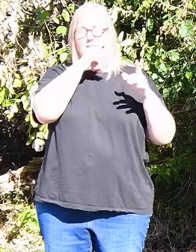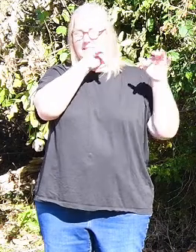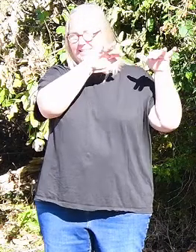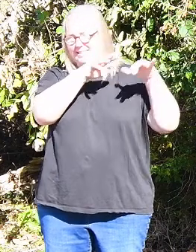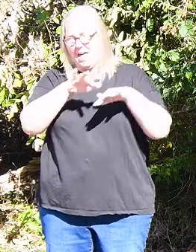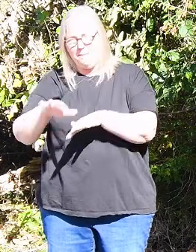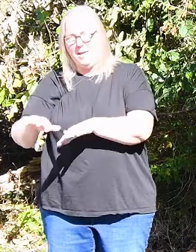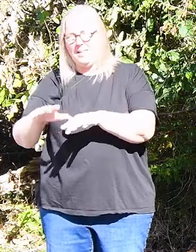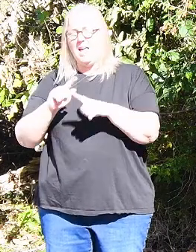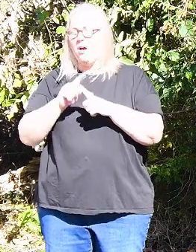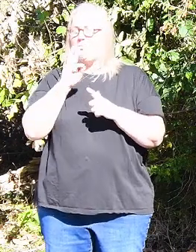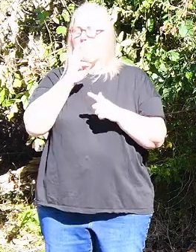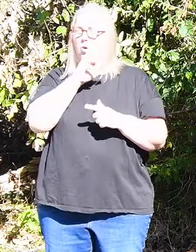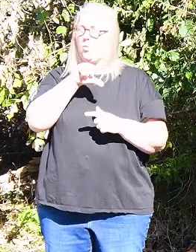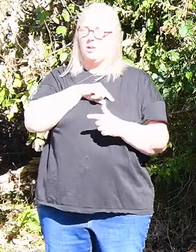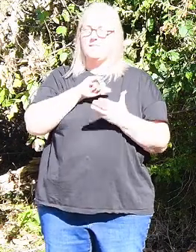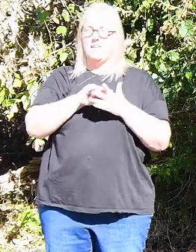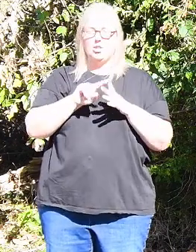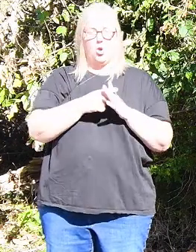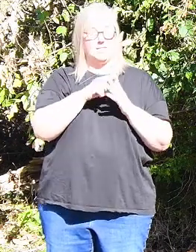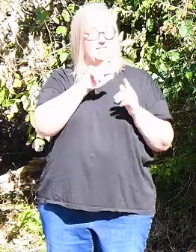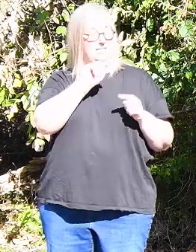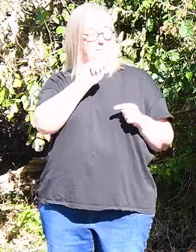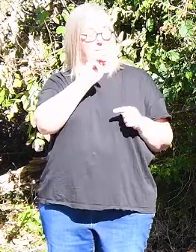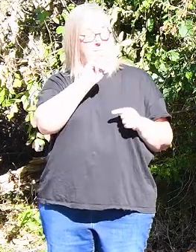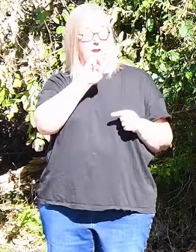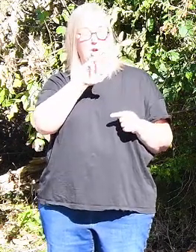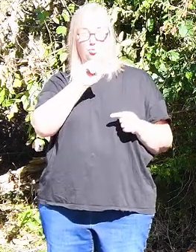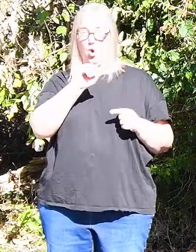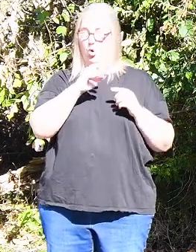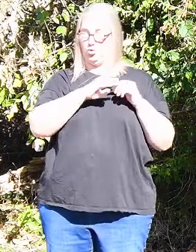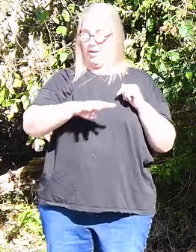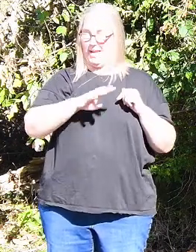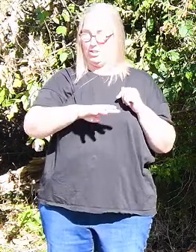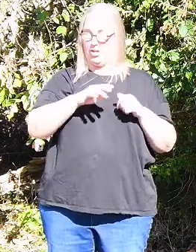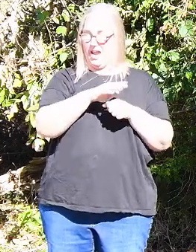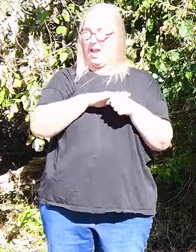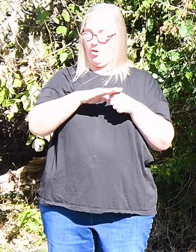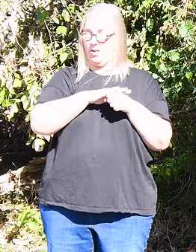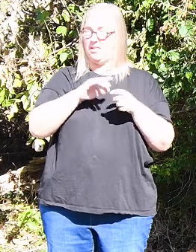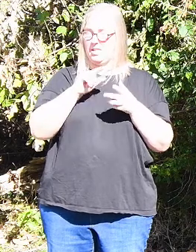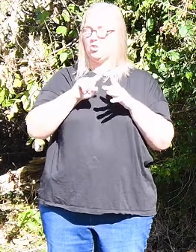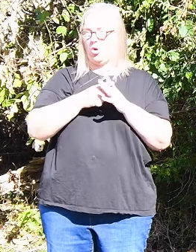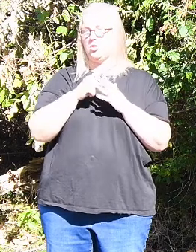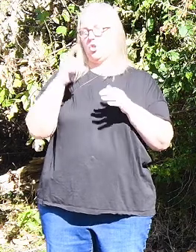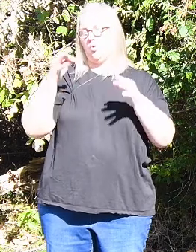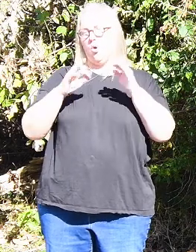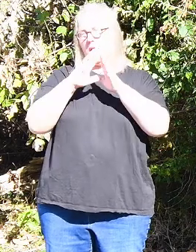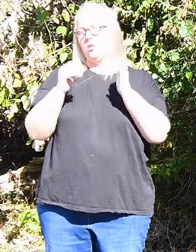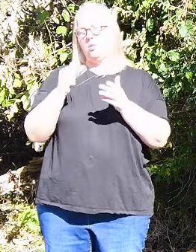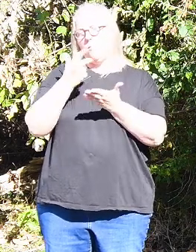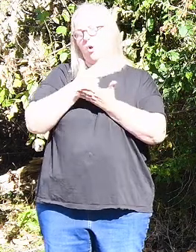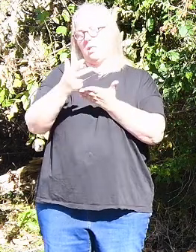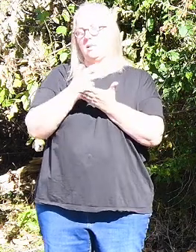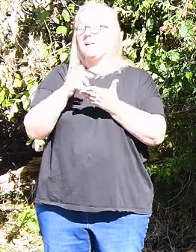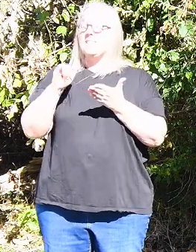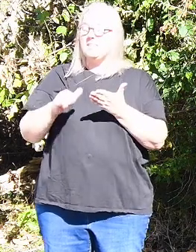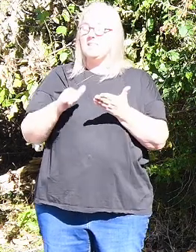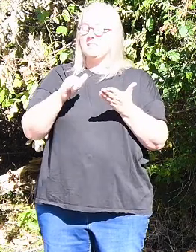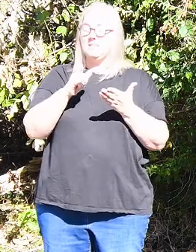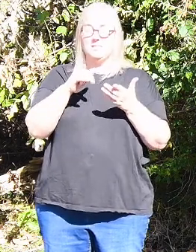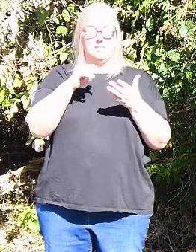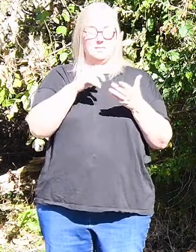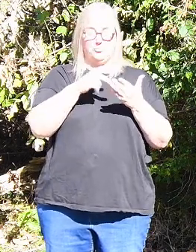drainage area that starts up at the courthouse parking lot. This comprehensive watershed-based solution, coupled